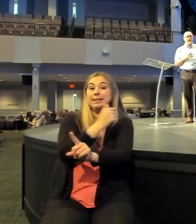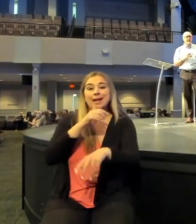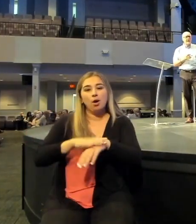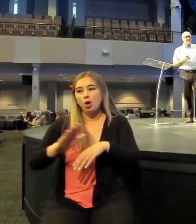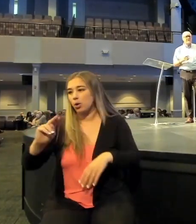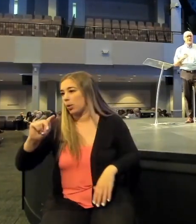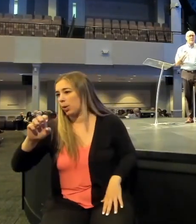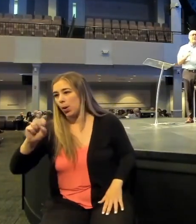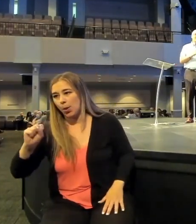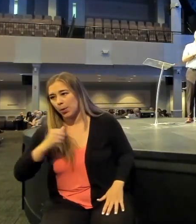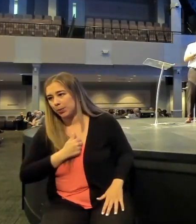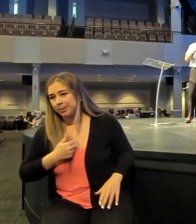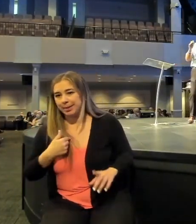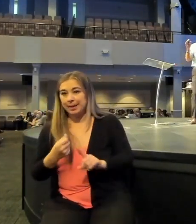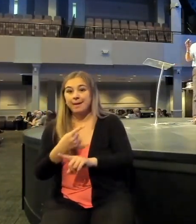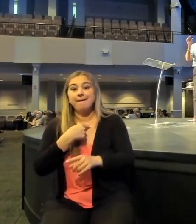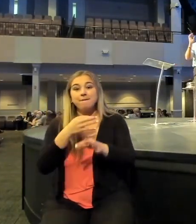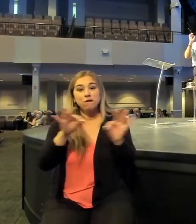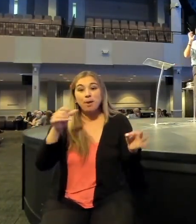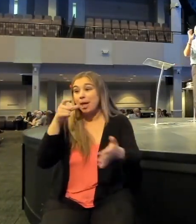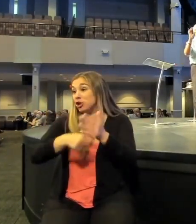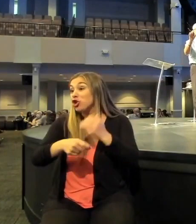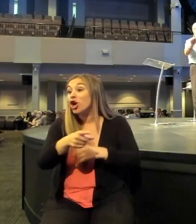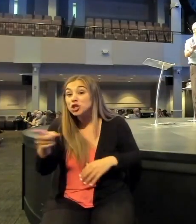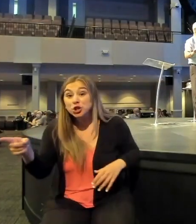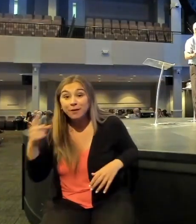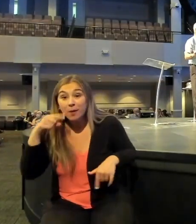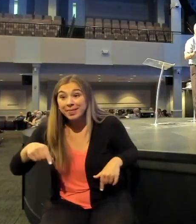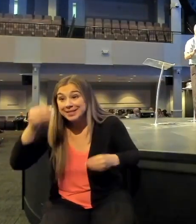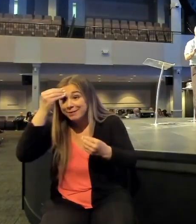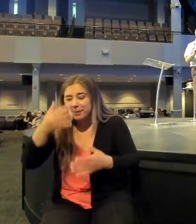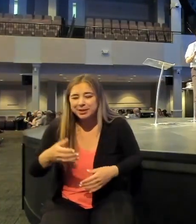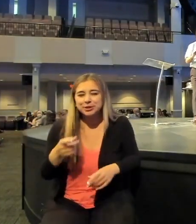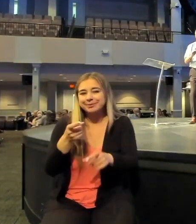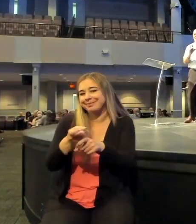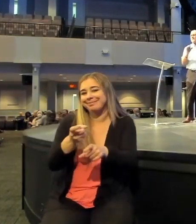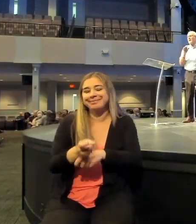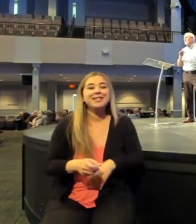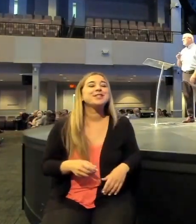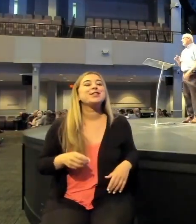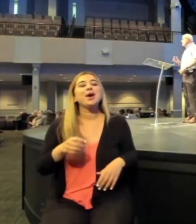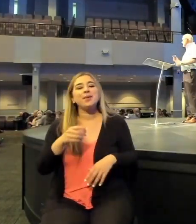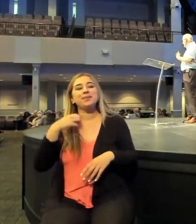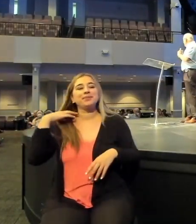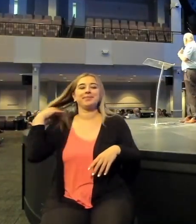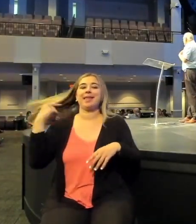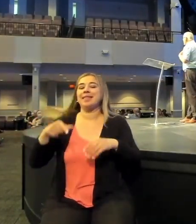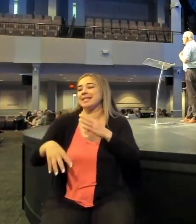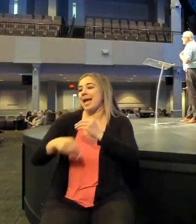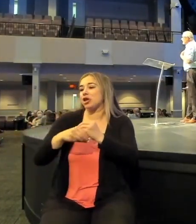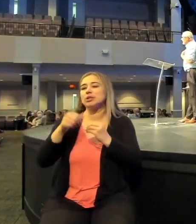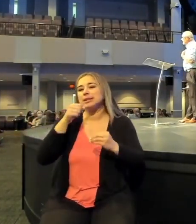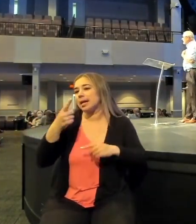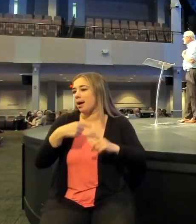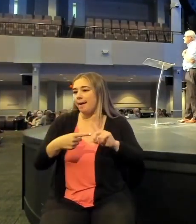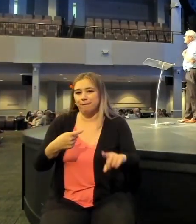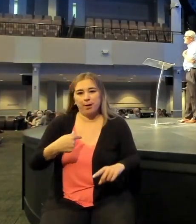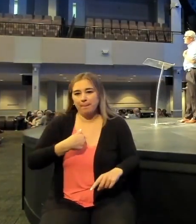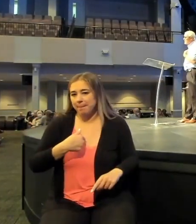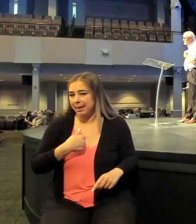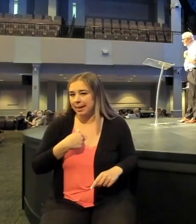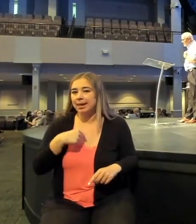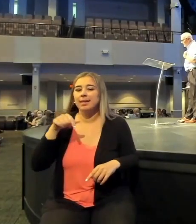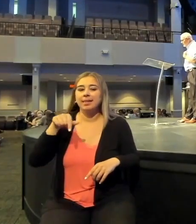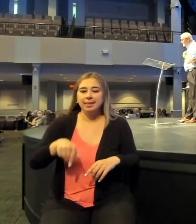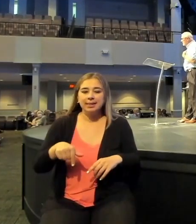notes today, and this is completely free of charge. I'm not even going to charge you for this, all right? So here we go. This is extra, and it doesn't come from me.